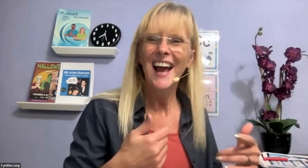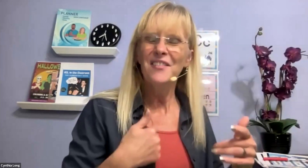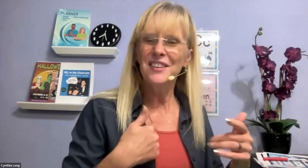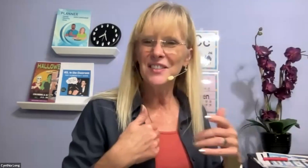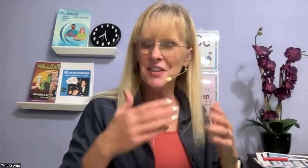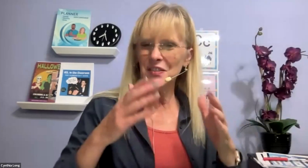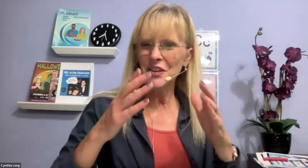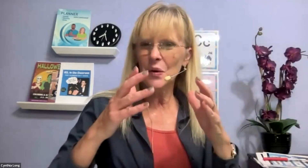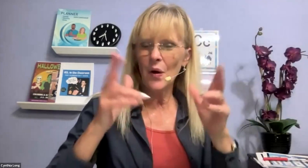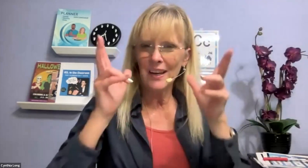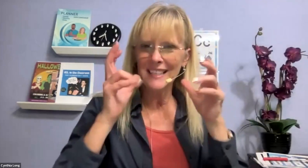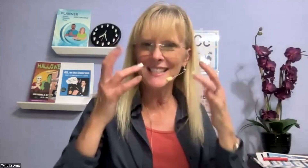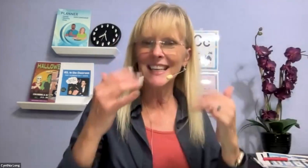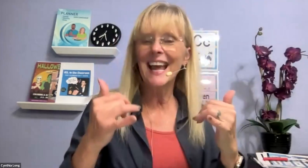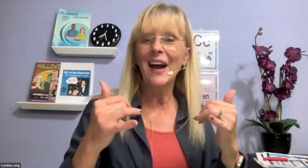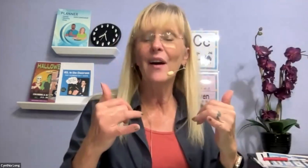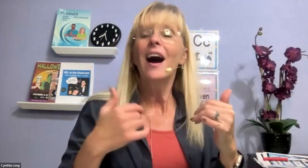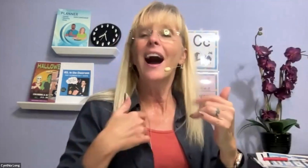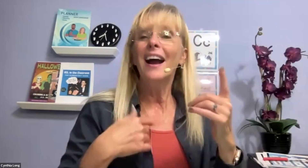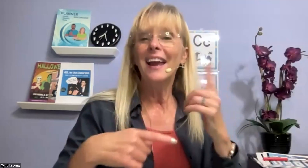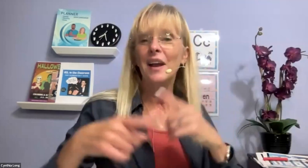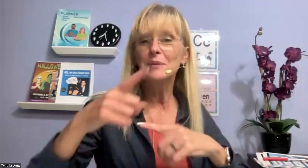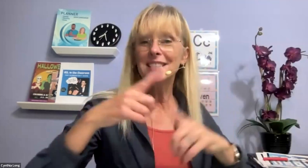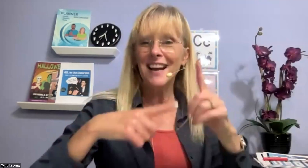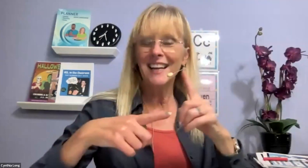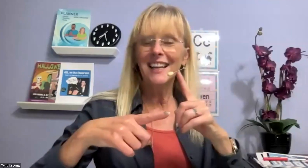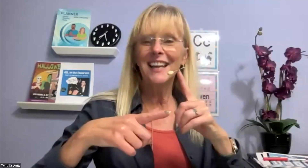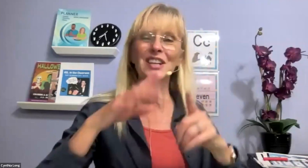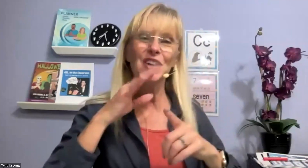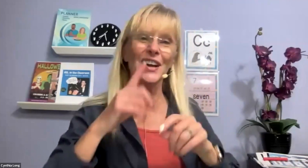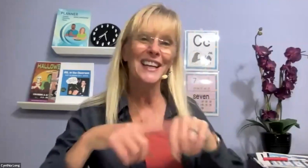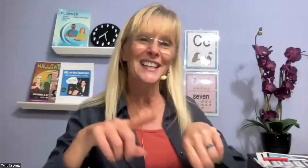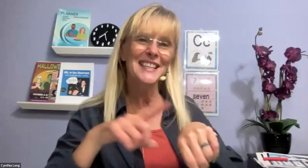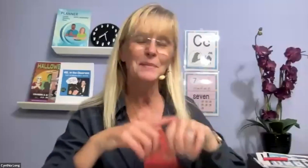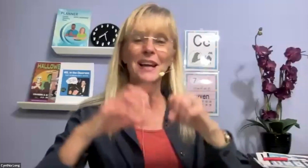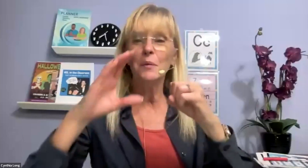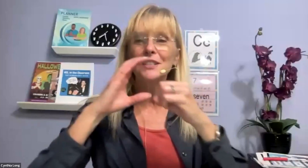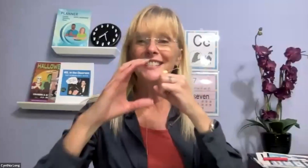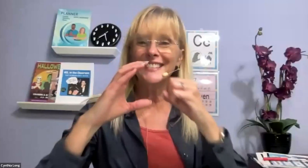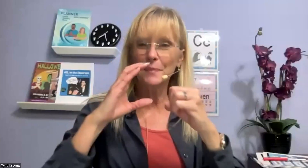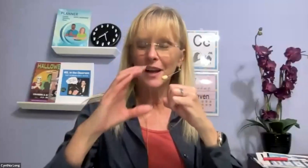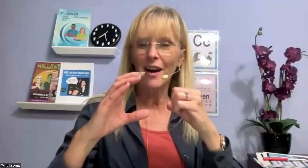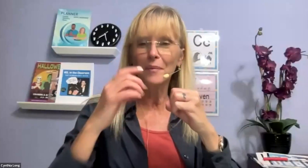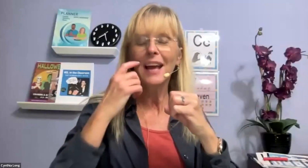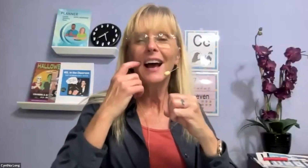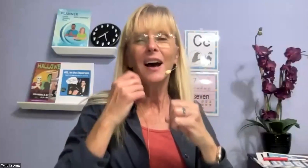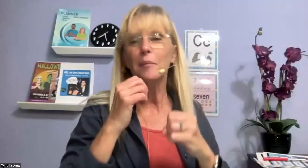for those of you who are listening now, I am signing and talking at the same time, which is SimCom,